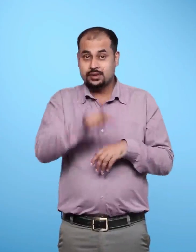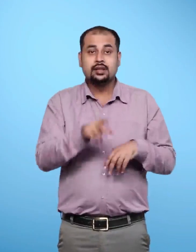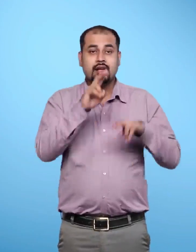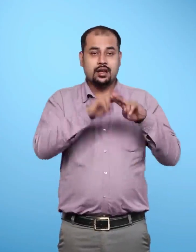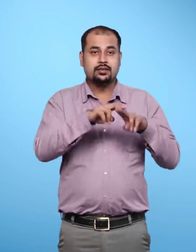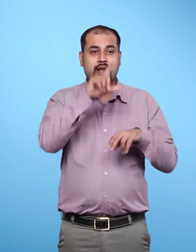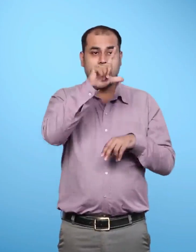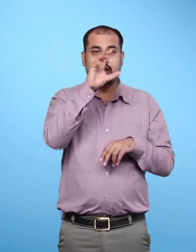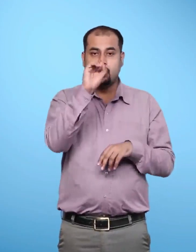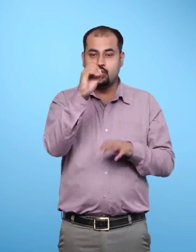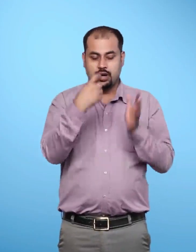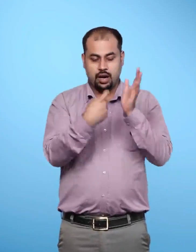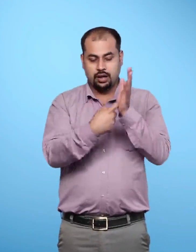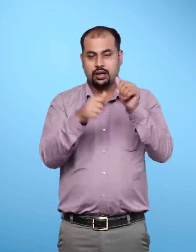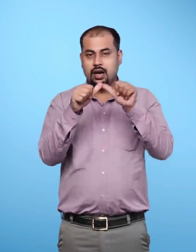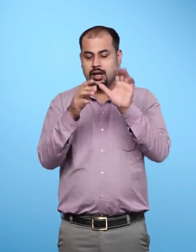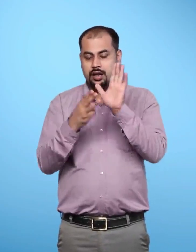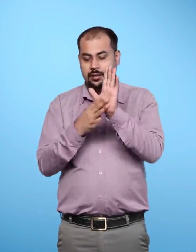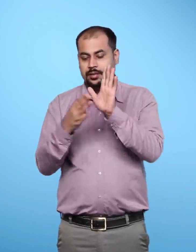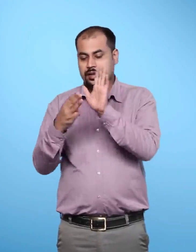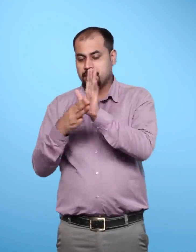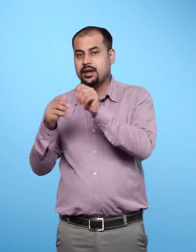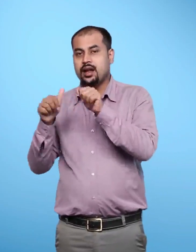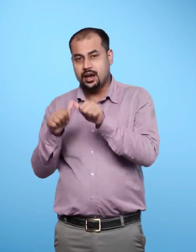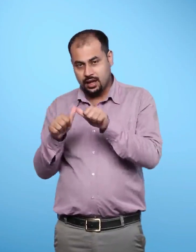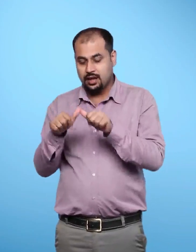Floramma sells prawns for rupees 150 a kg.